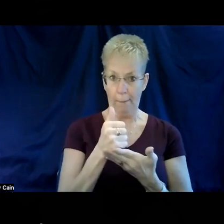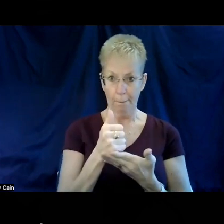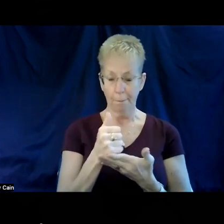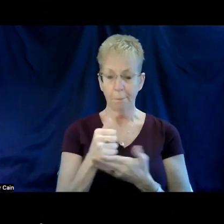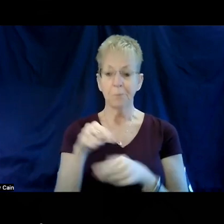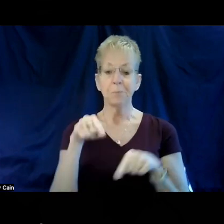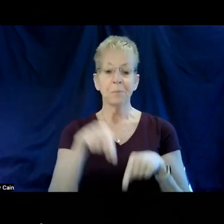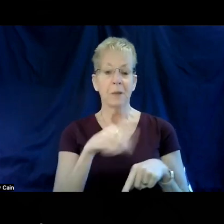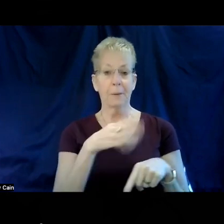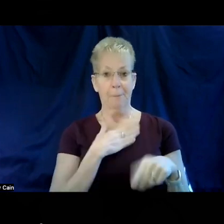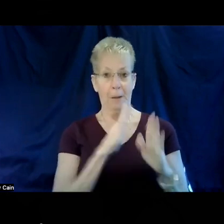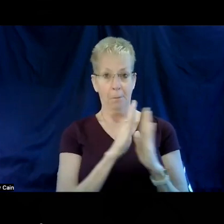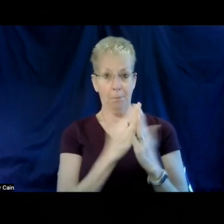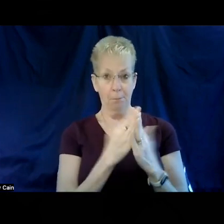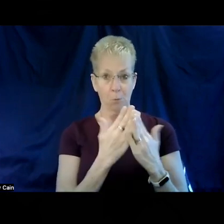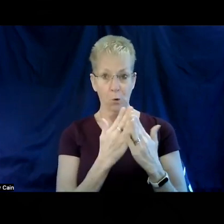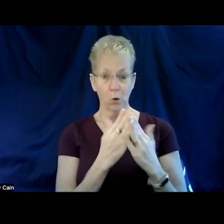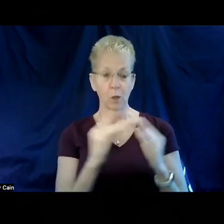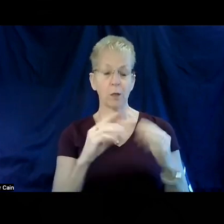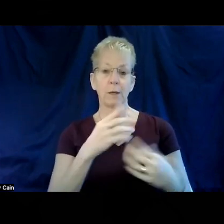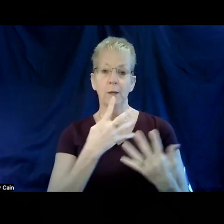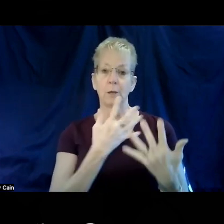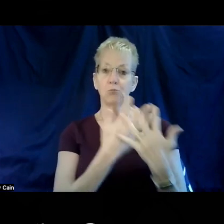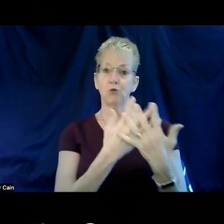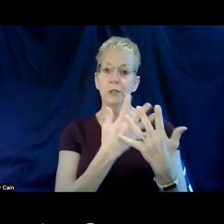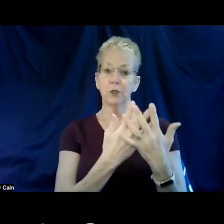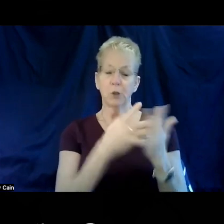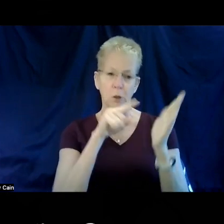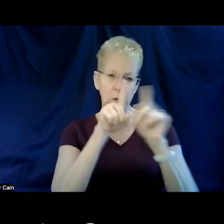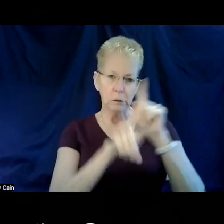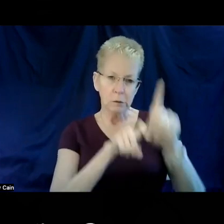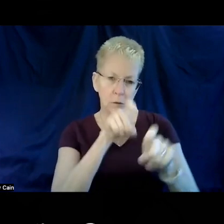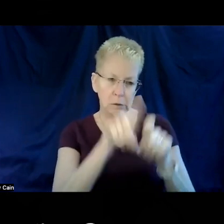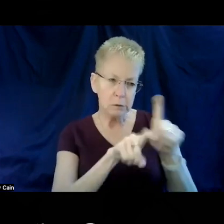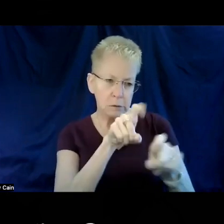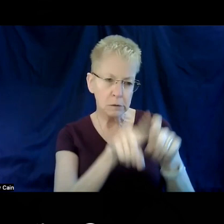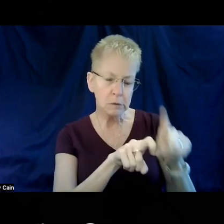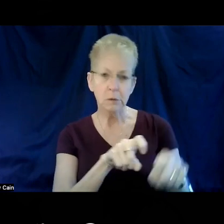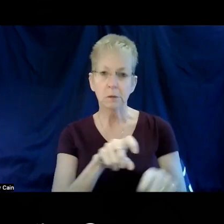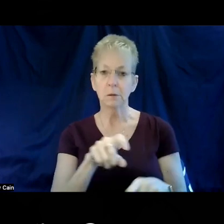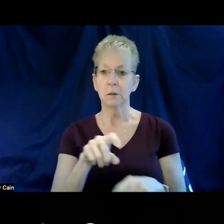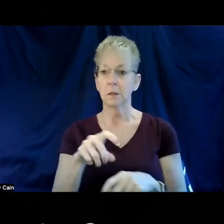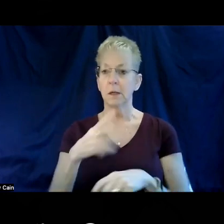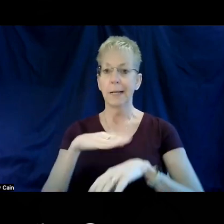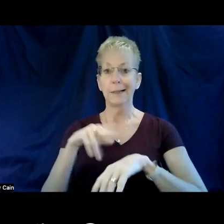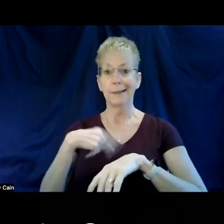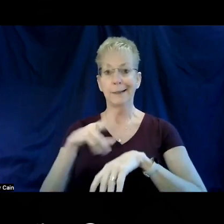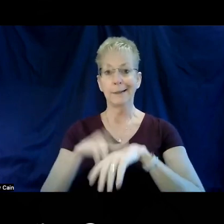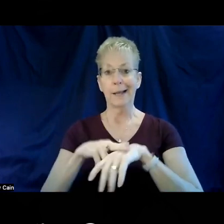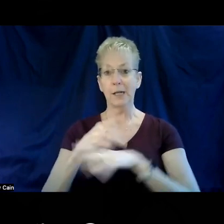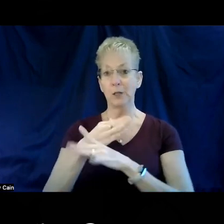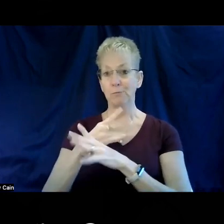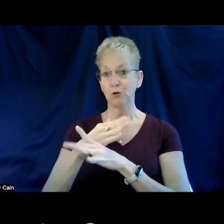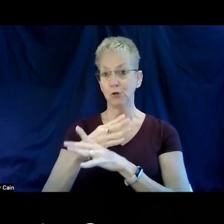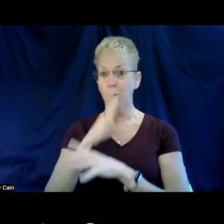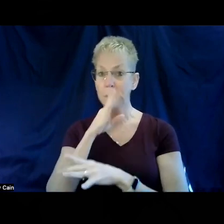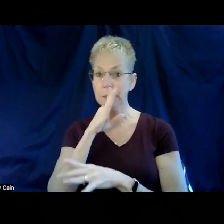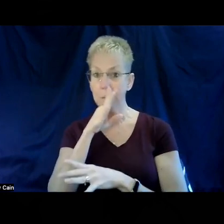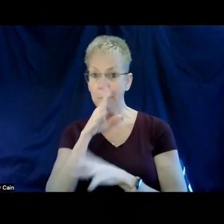book, in prisoner interrogation, because the idea was a native German speaker would be able